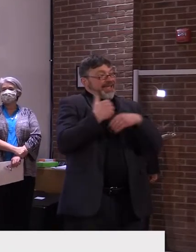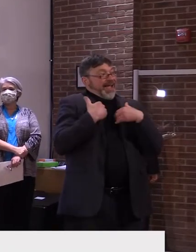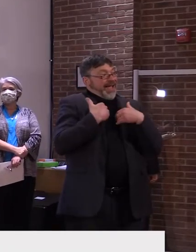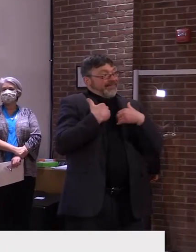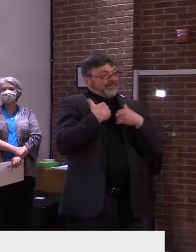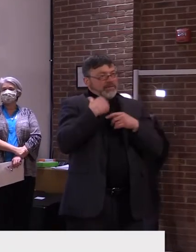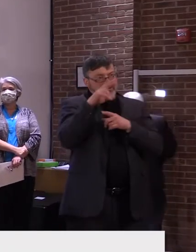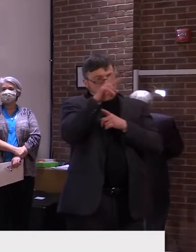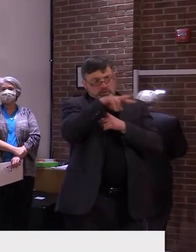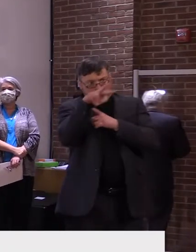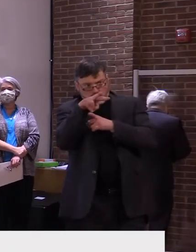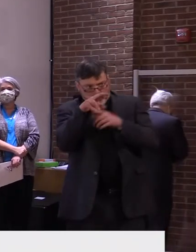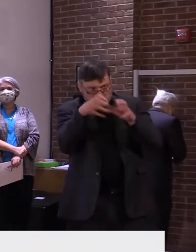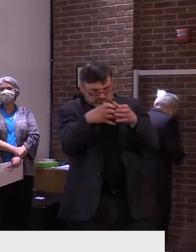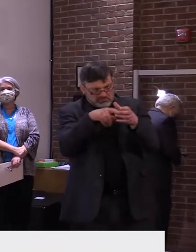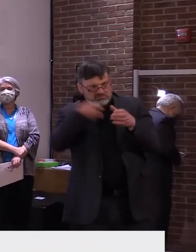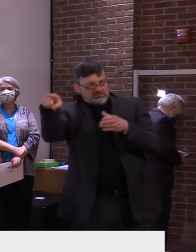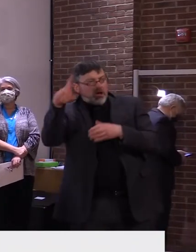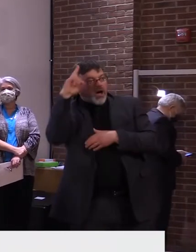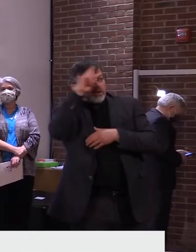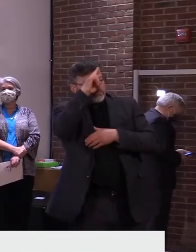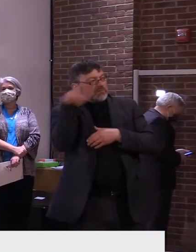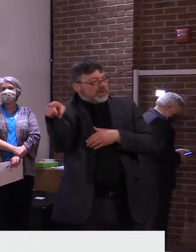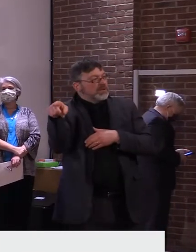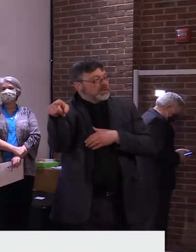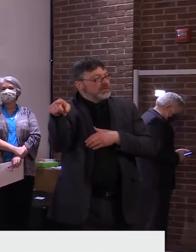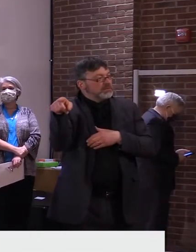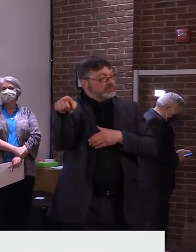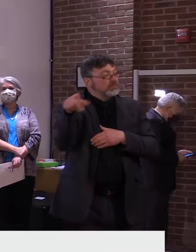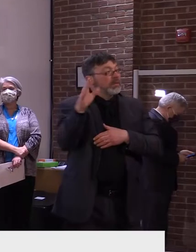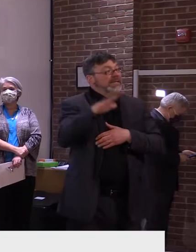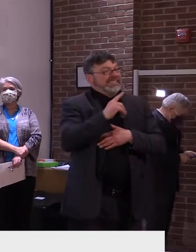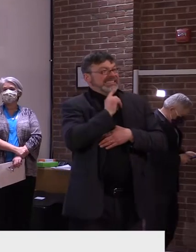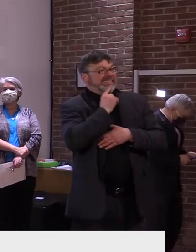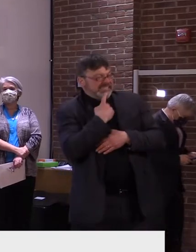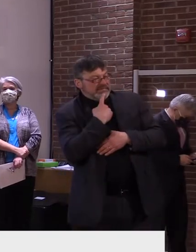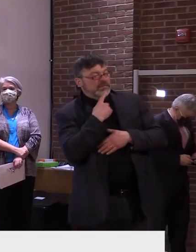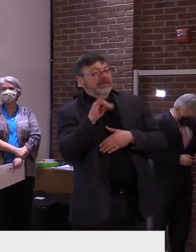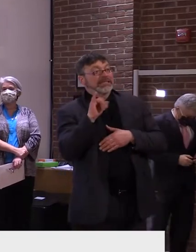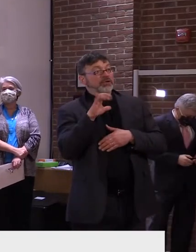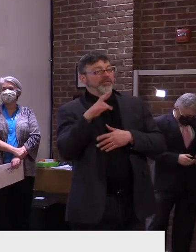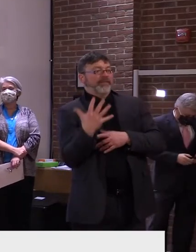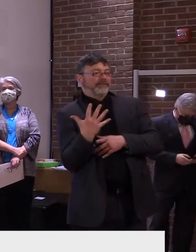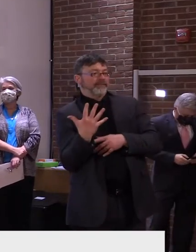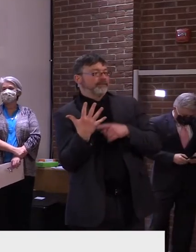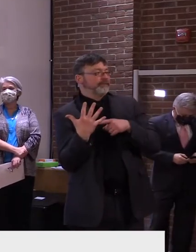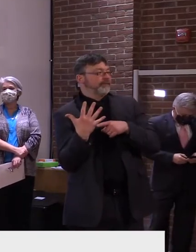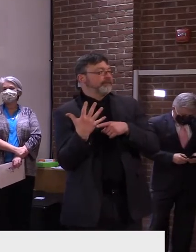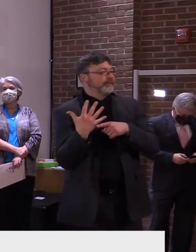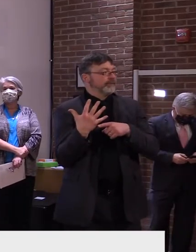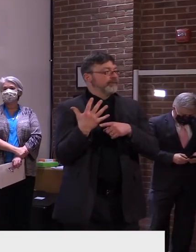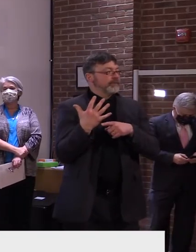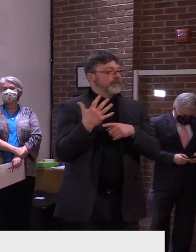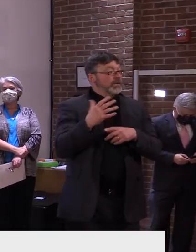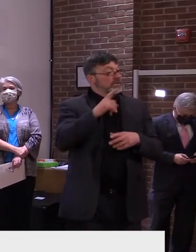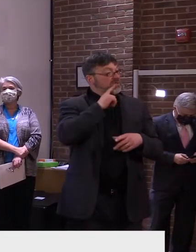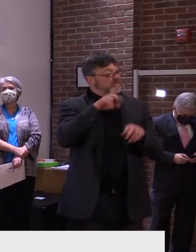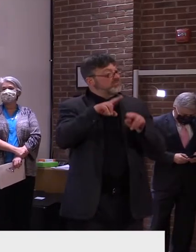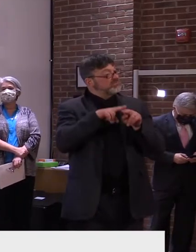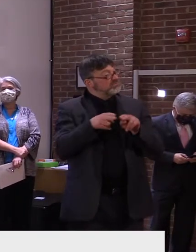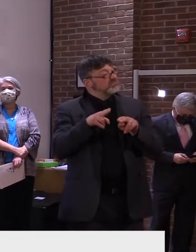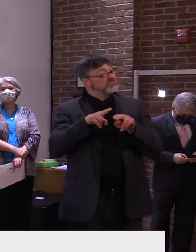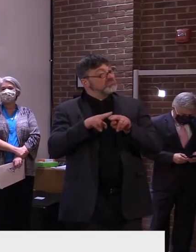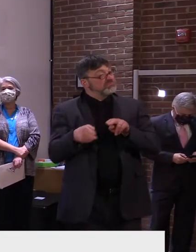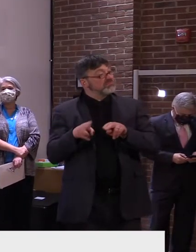ICU. These are some of the lowest numbers we've seen in many weeks. There are no additional